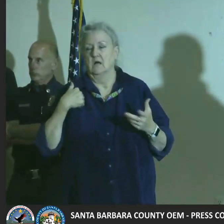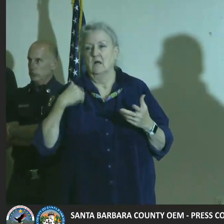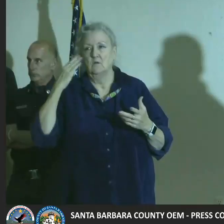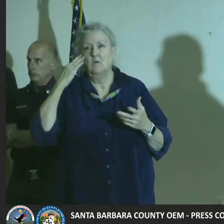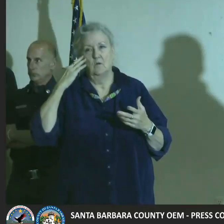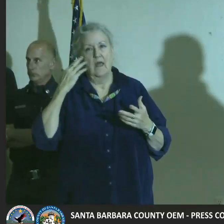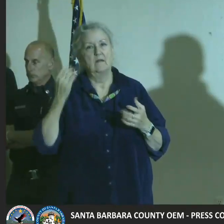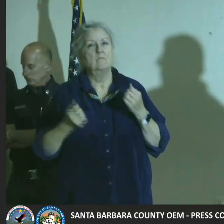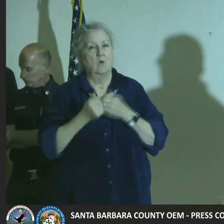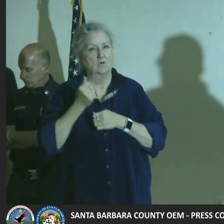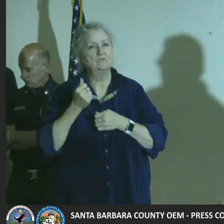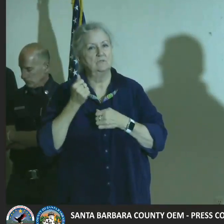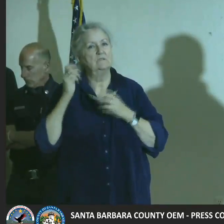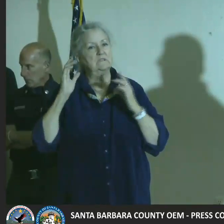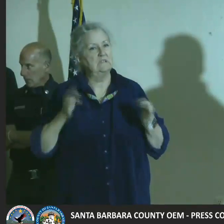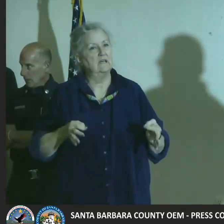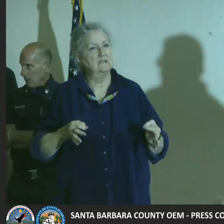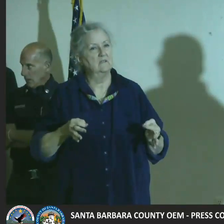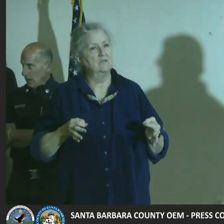majority of people decided to